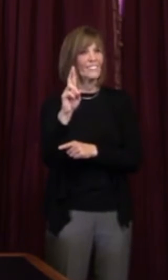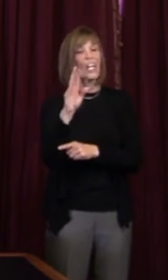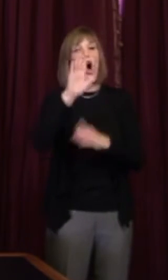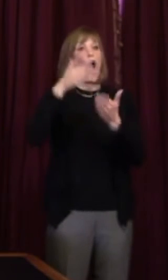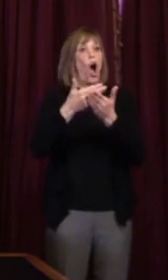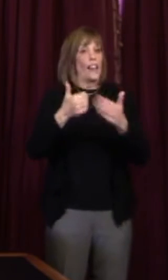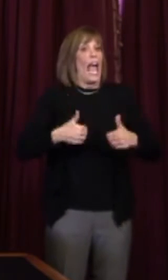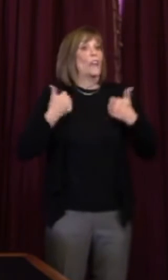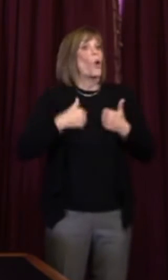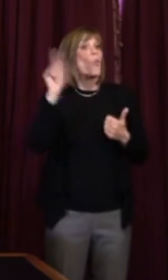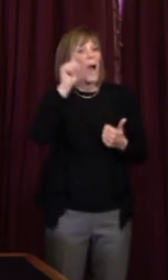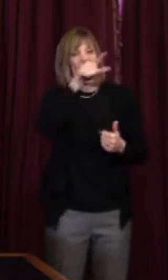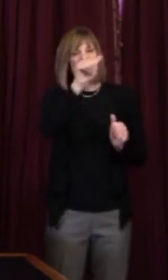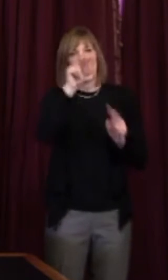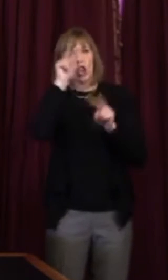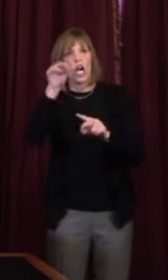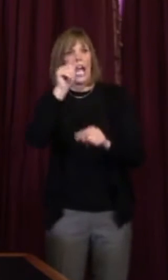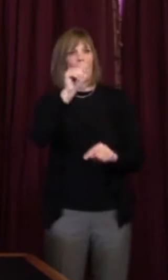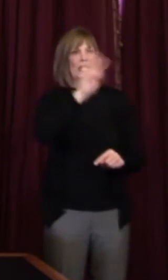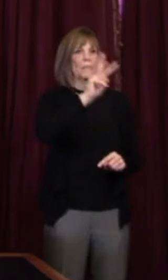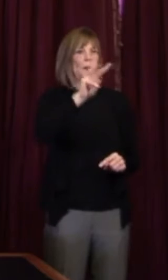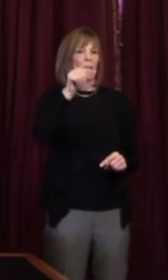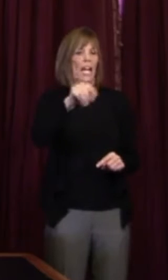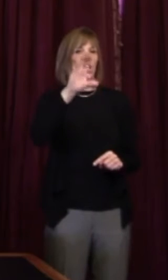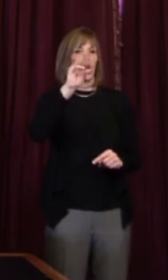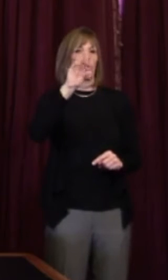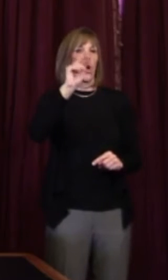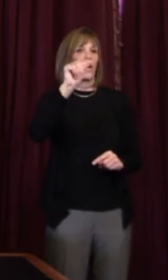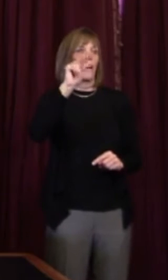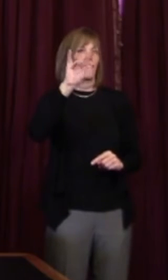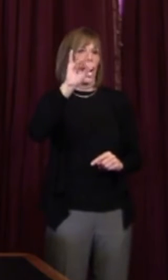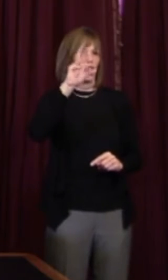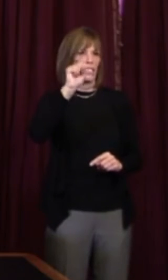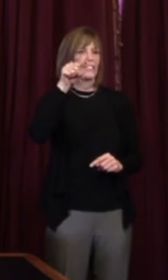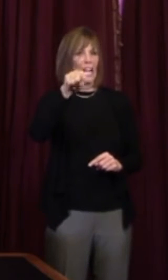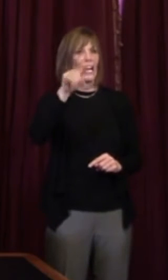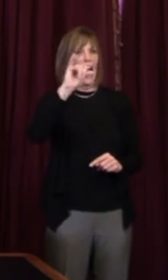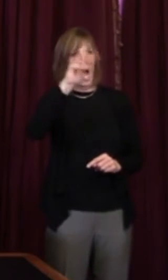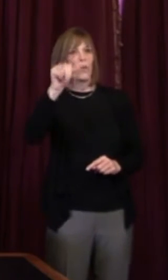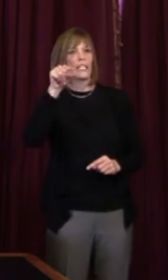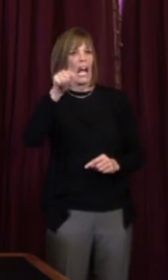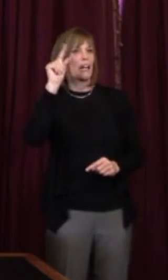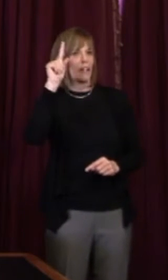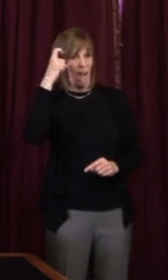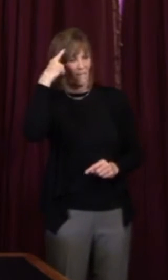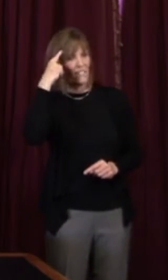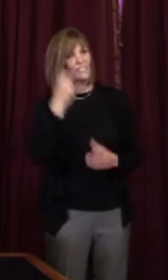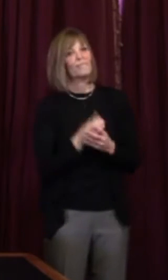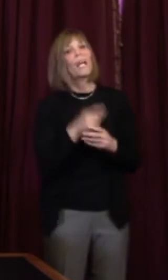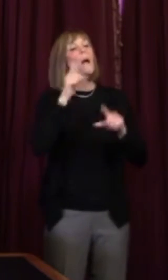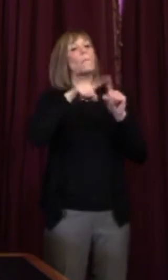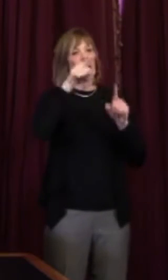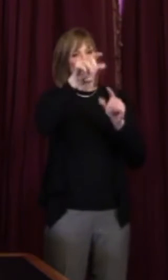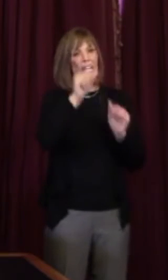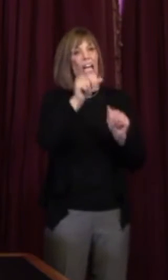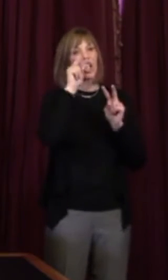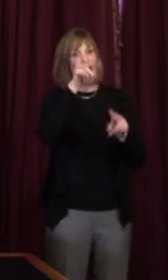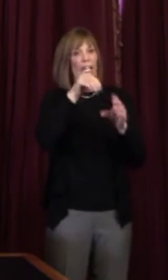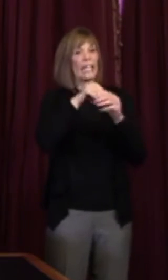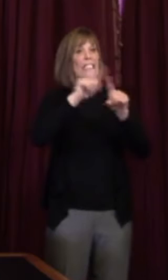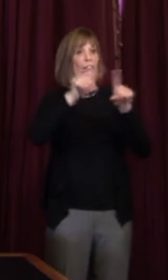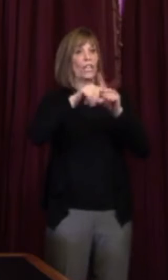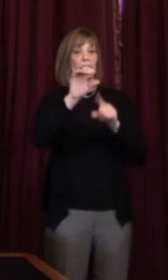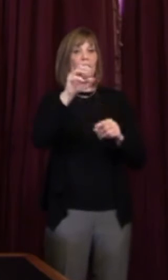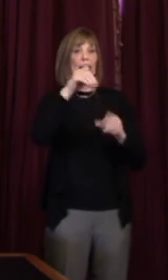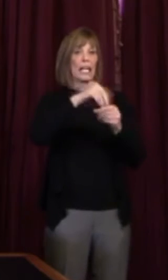sites can be found at coronavirus.iowa.gov. Plans to transition the remaining drive-through sites in Pottawatomie